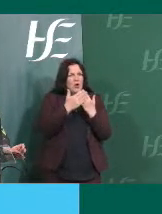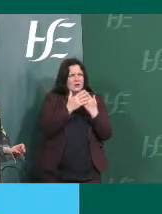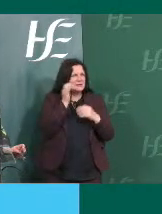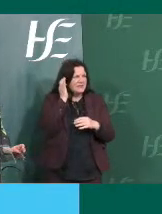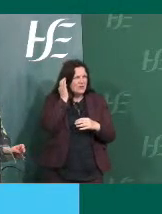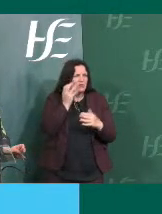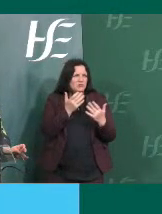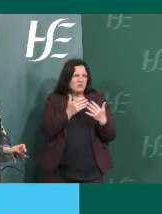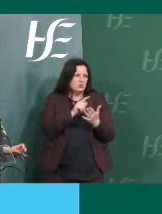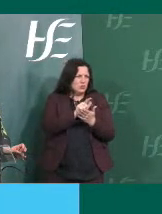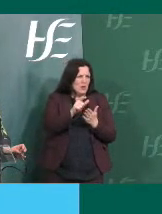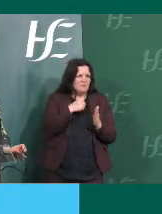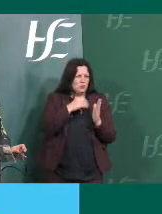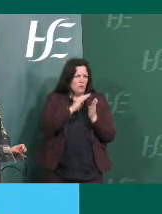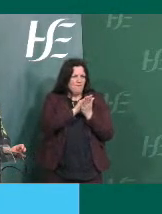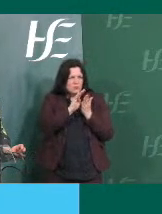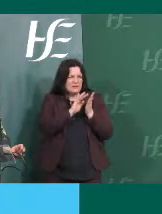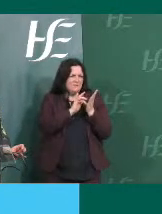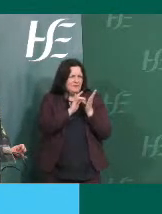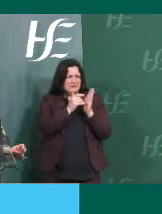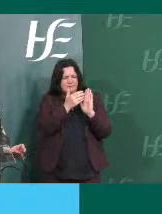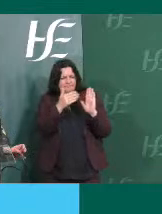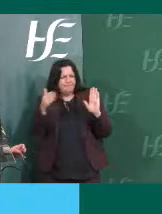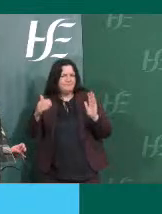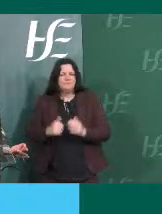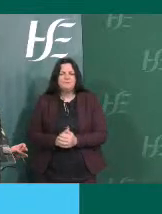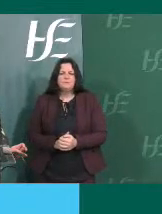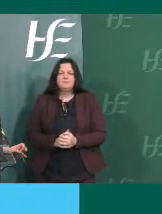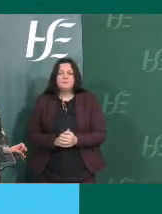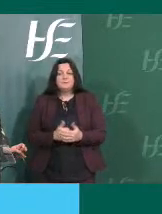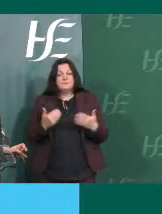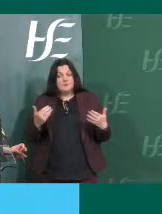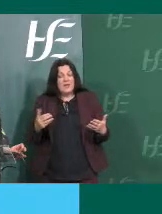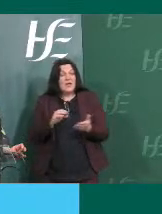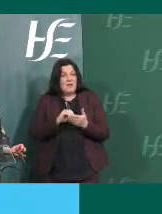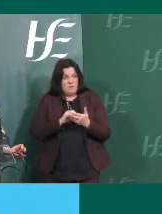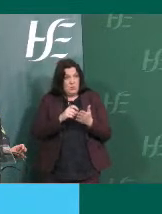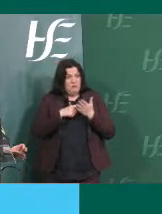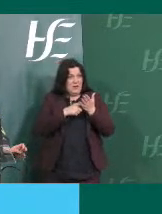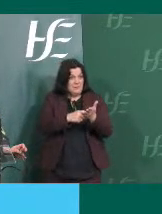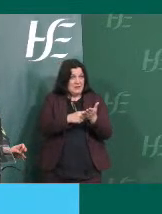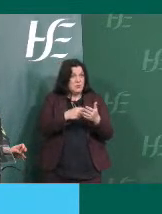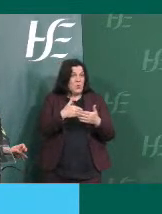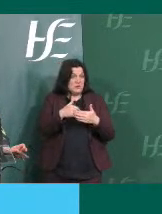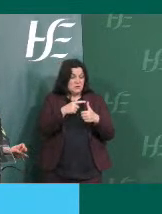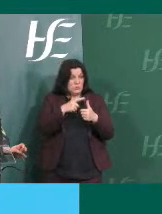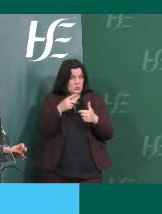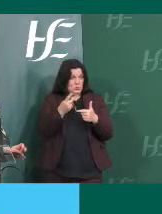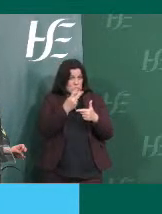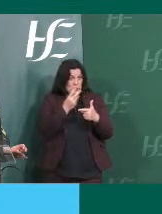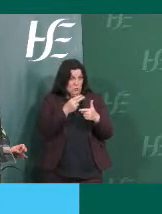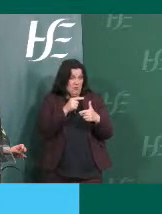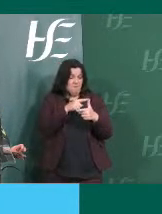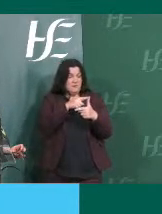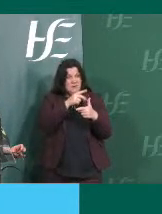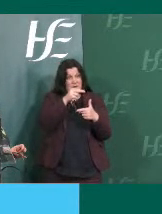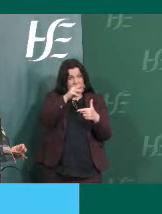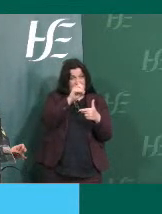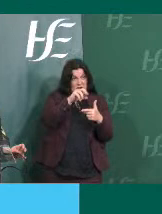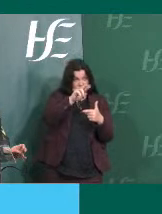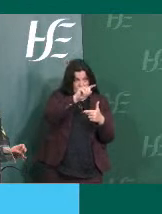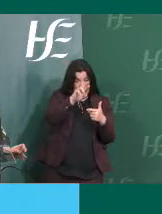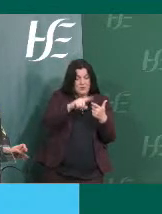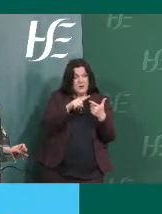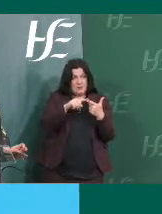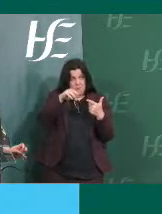15. So as the HSE, we're now offering 2 doses of mRNA vaccine. So that's the Pfizer vaccine in the main, and also the Moderna